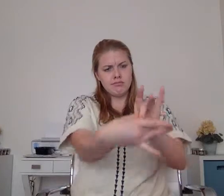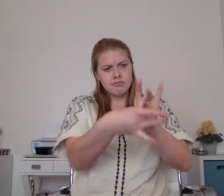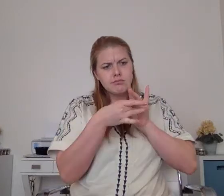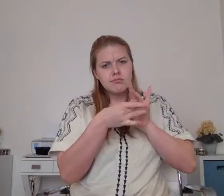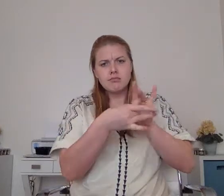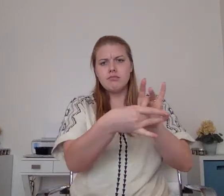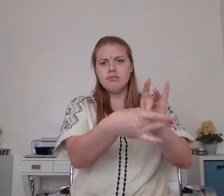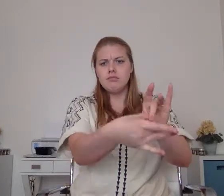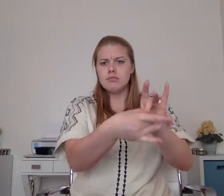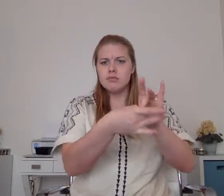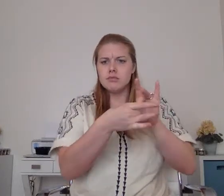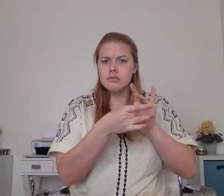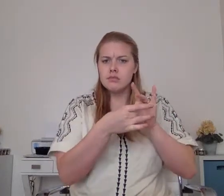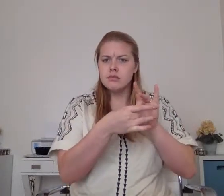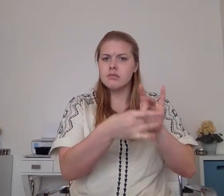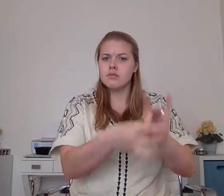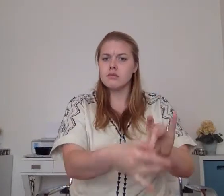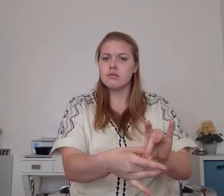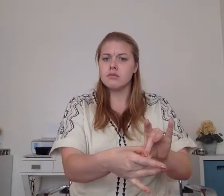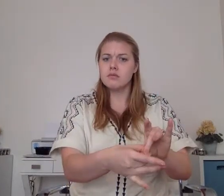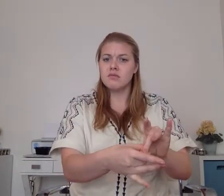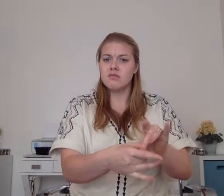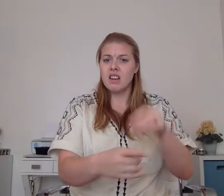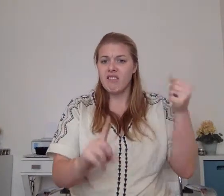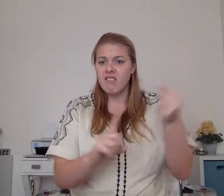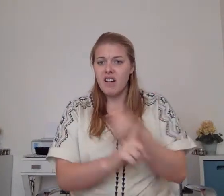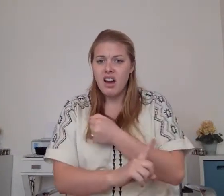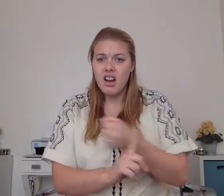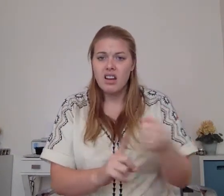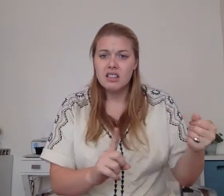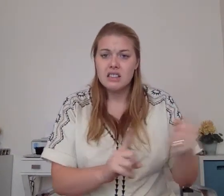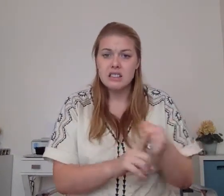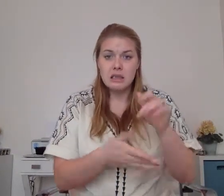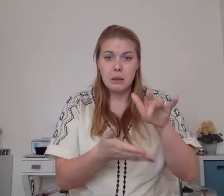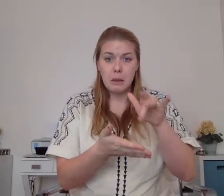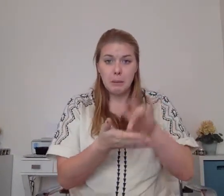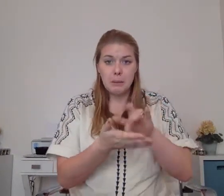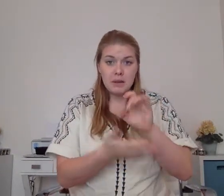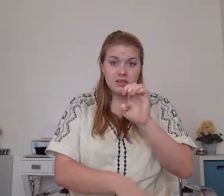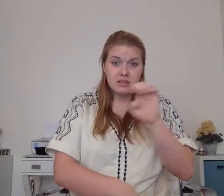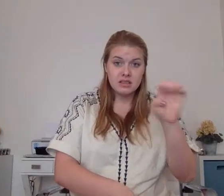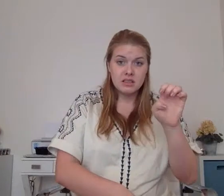with victims of terrorism and violence in the Middle East, in Europe, in